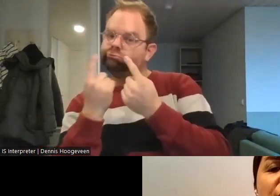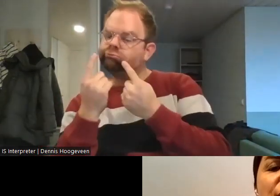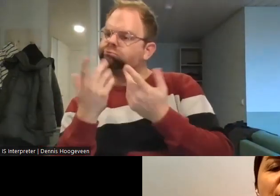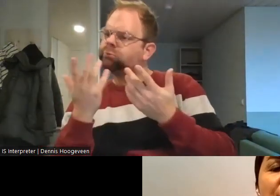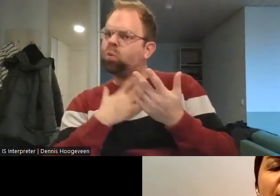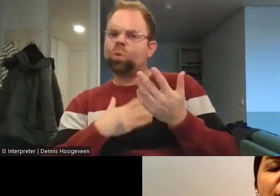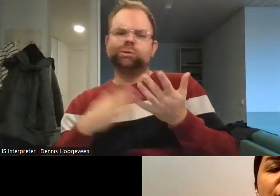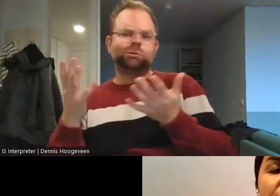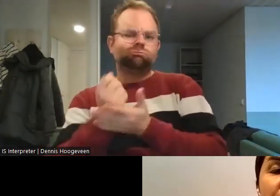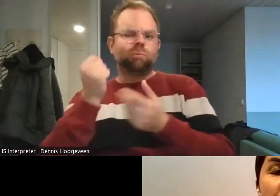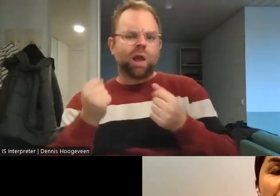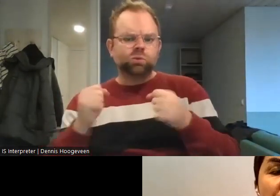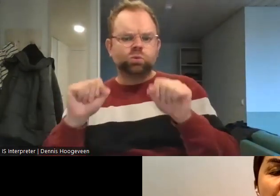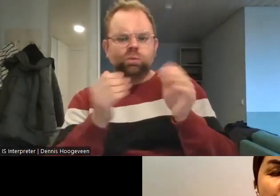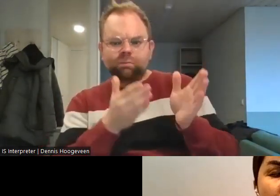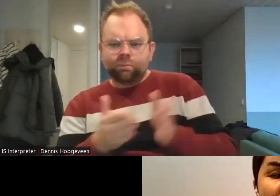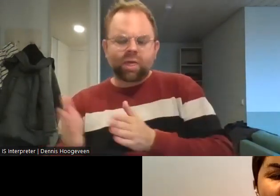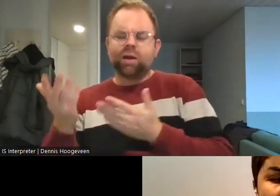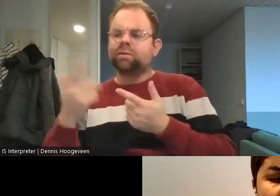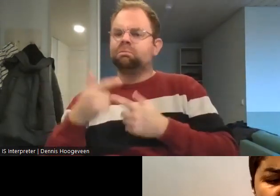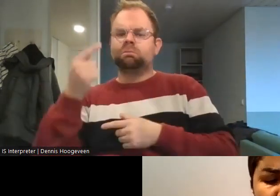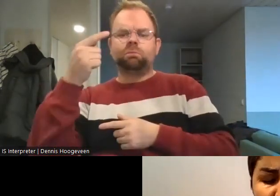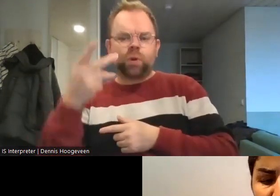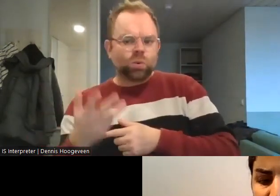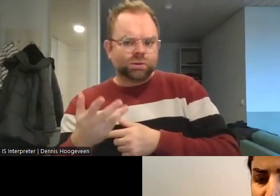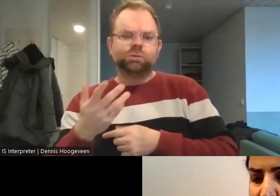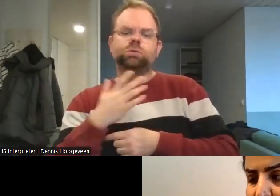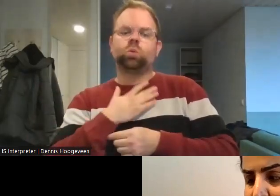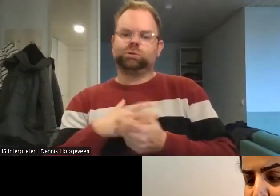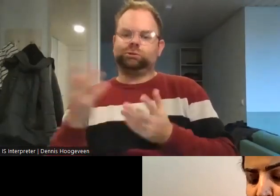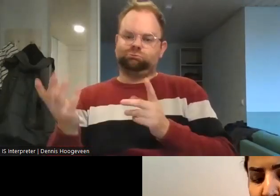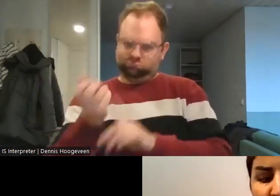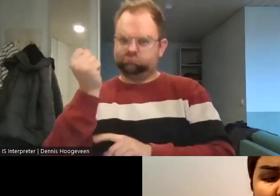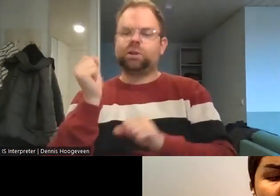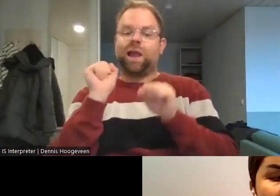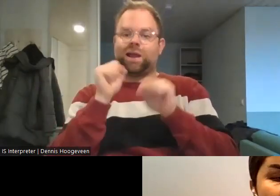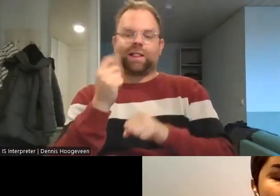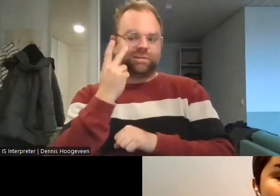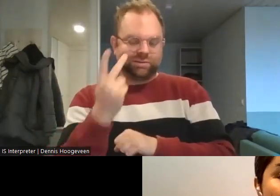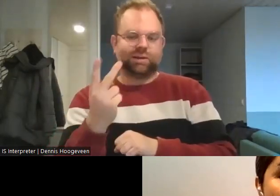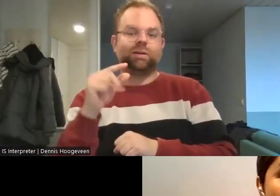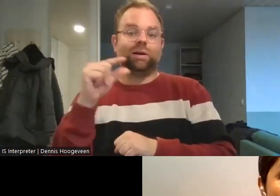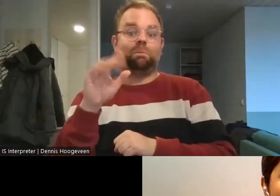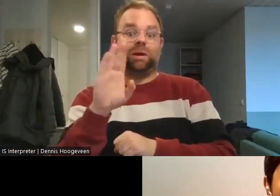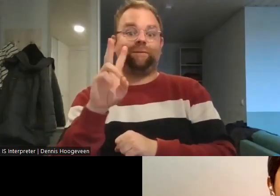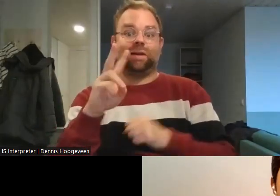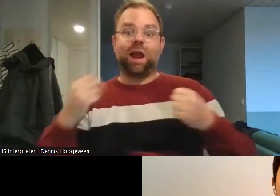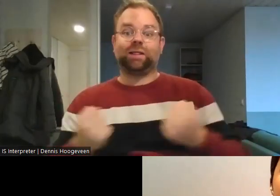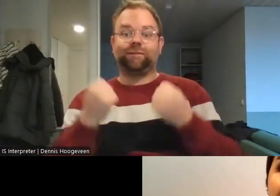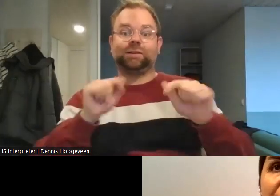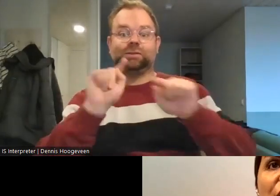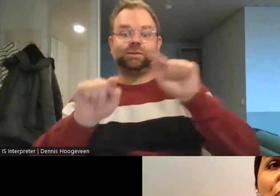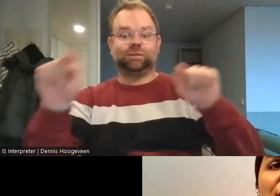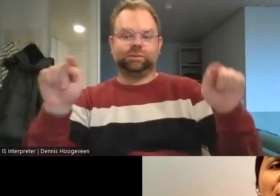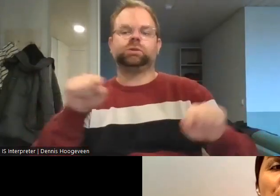age, gender, and diversity group of friends who is helping to prepare for the Global Refugee Forum.